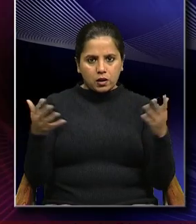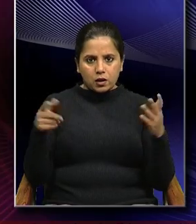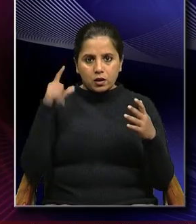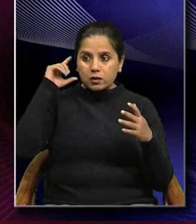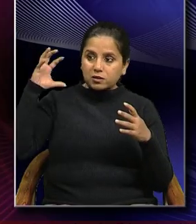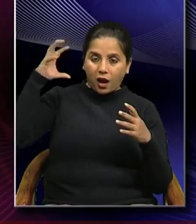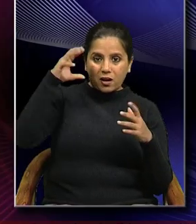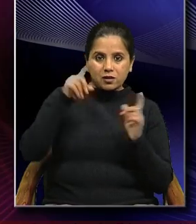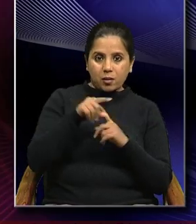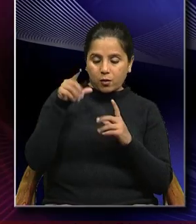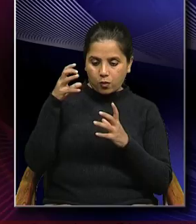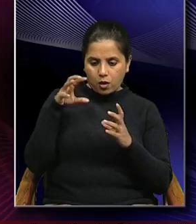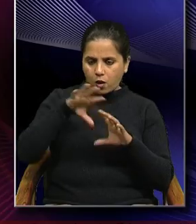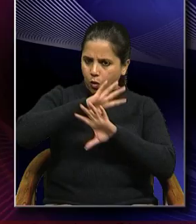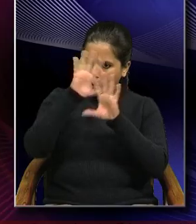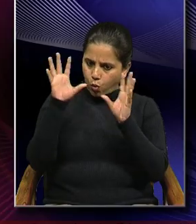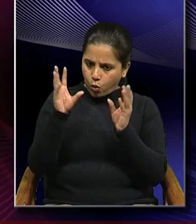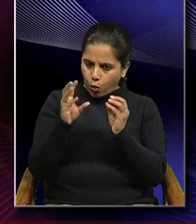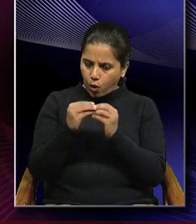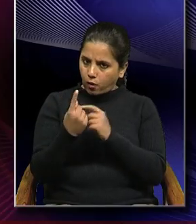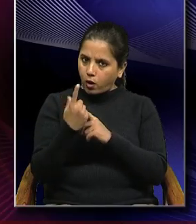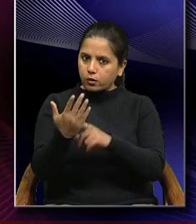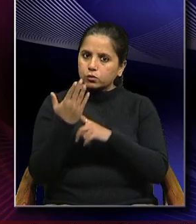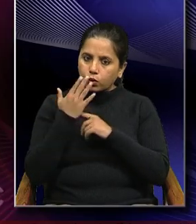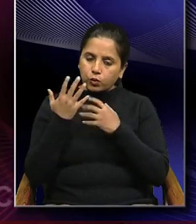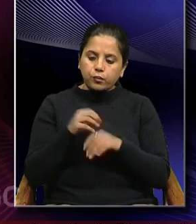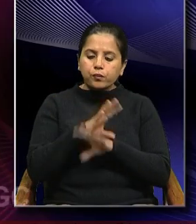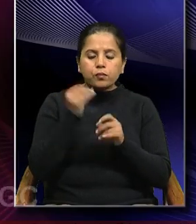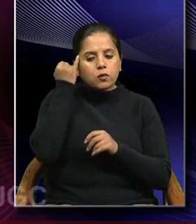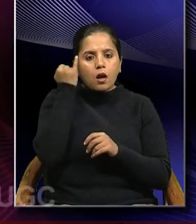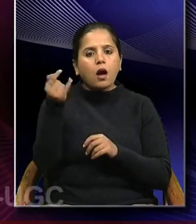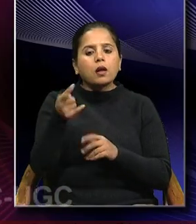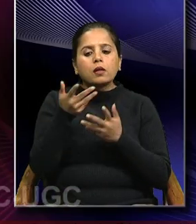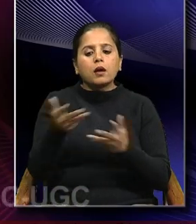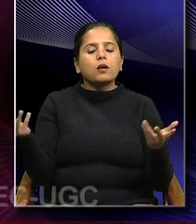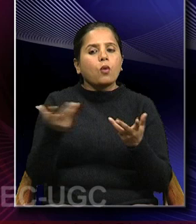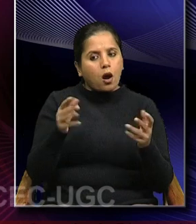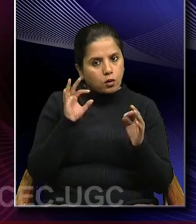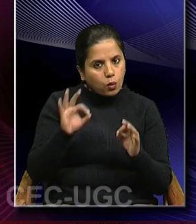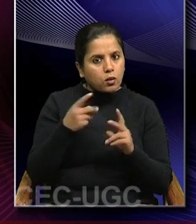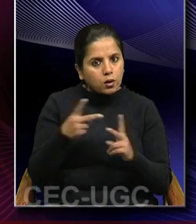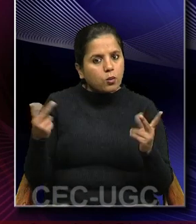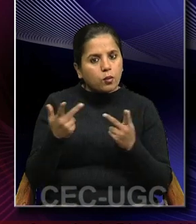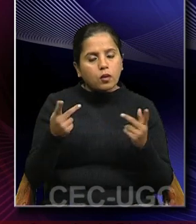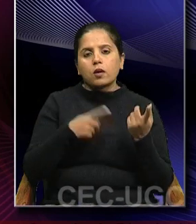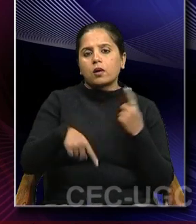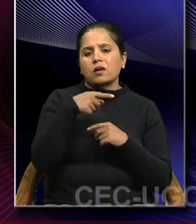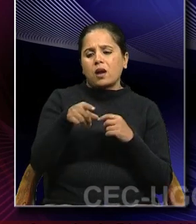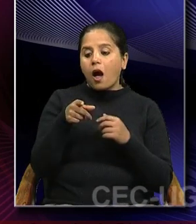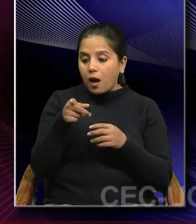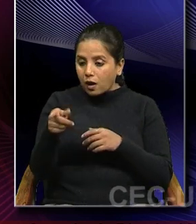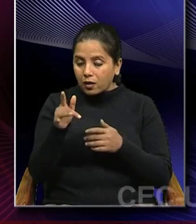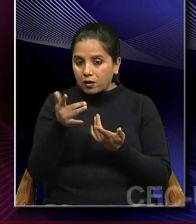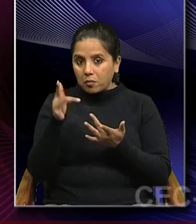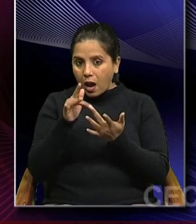They want the holistic view, the holistic idea about a product, and that is why here we say that the whole is greater